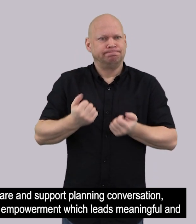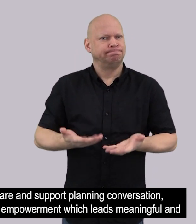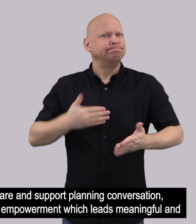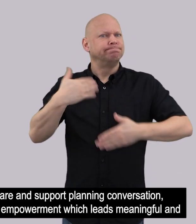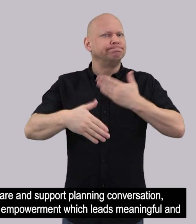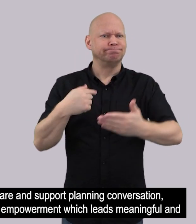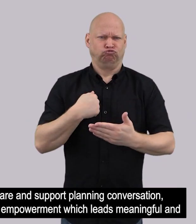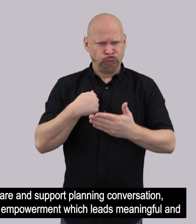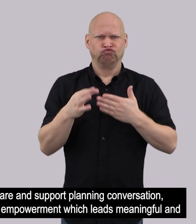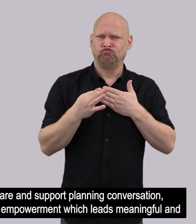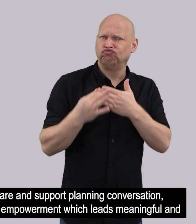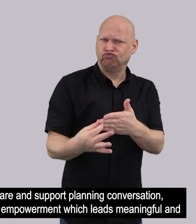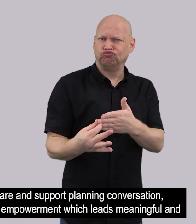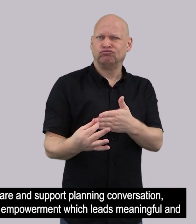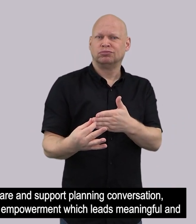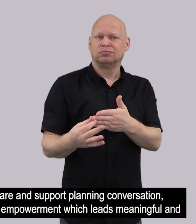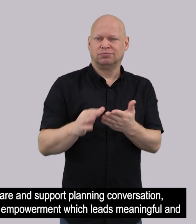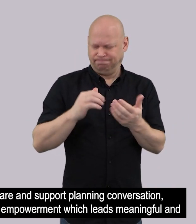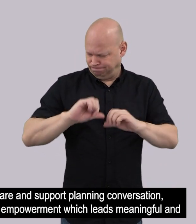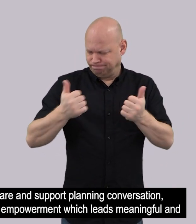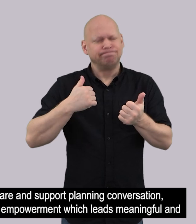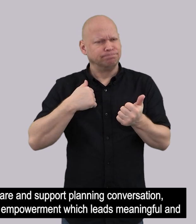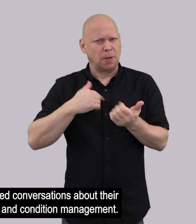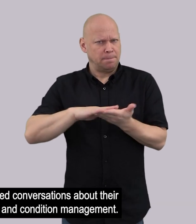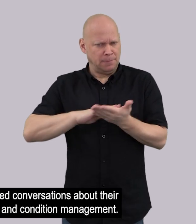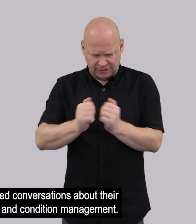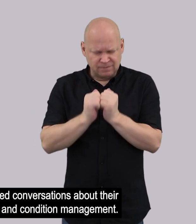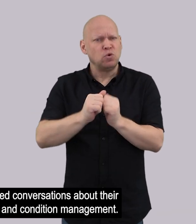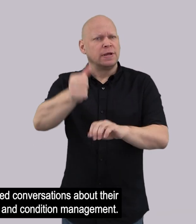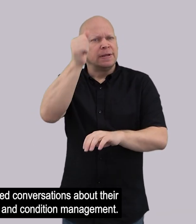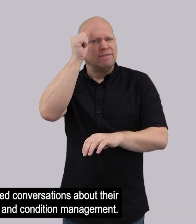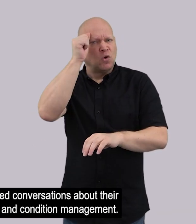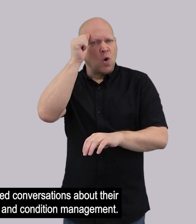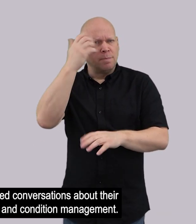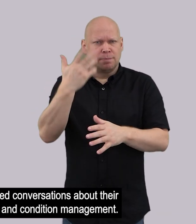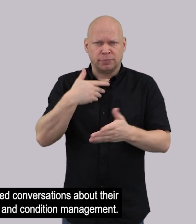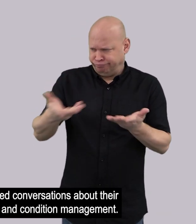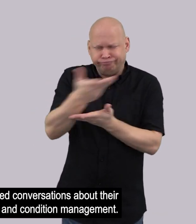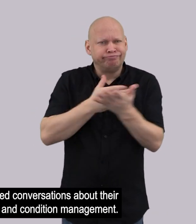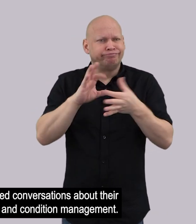conversation, they have a sense of empowerment which leads meaningful and informed conversations about their health and condition